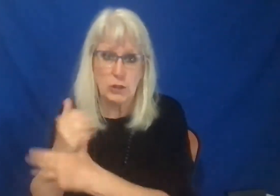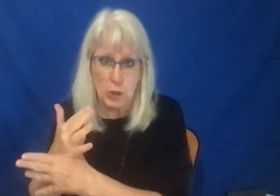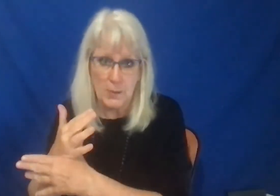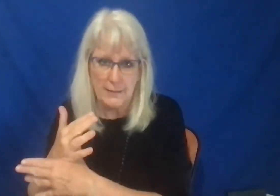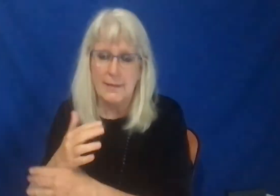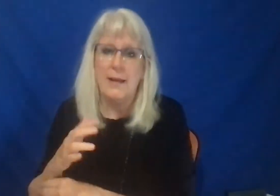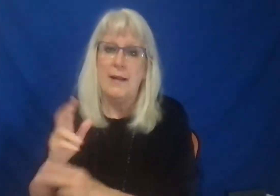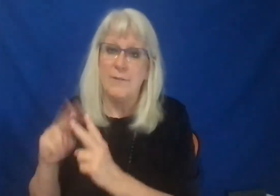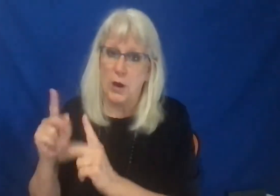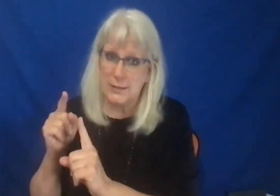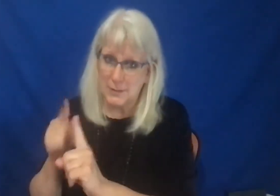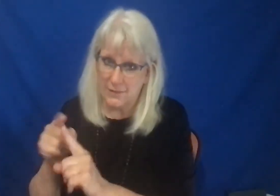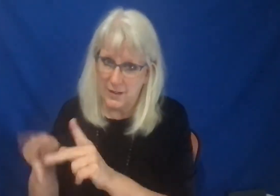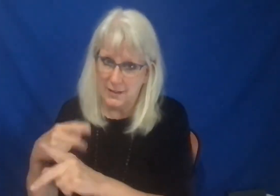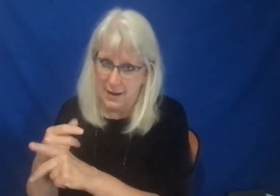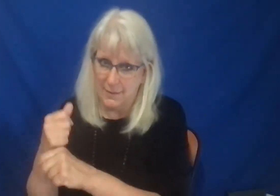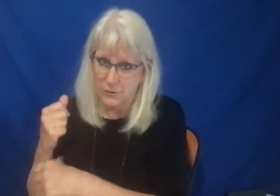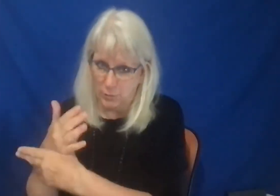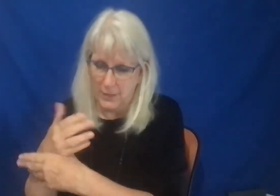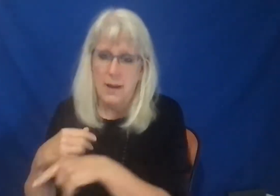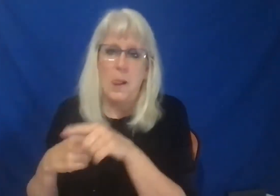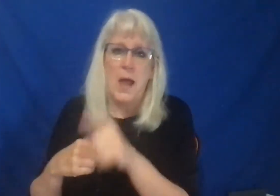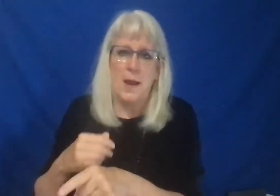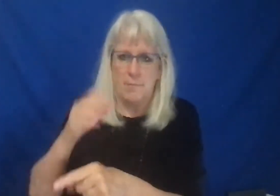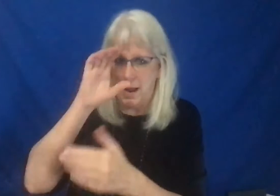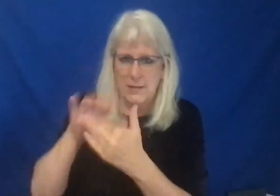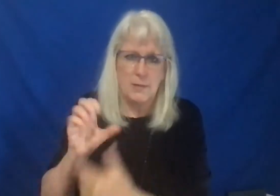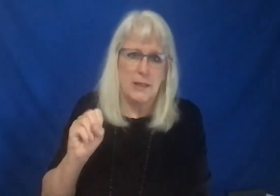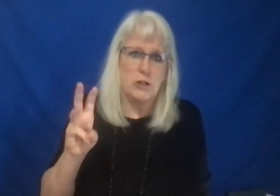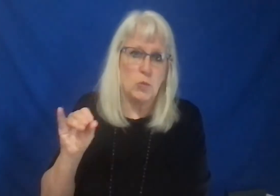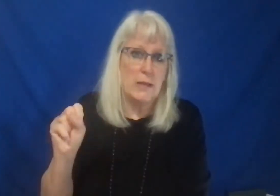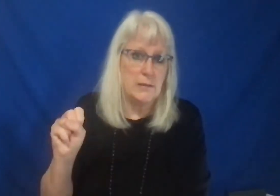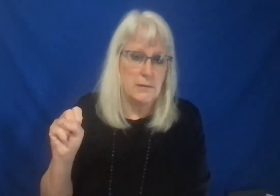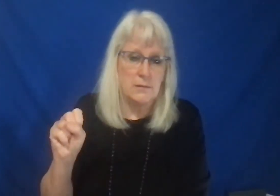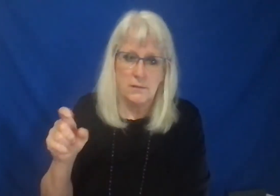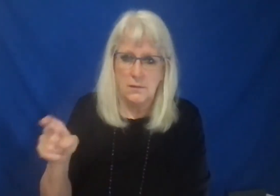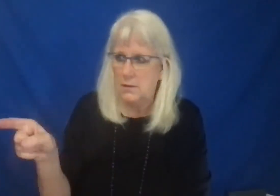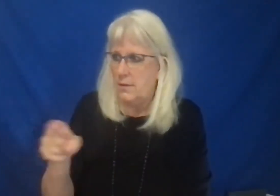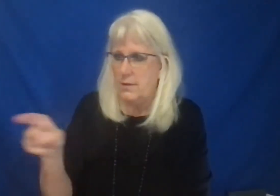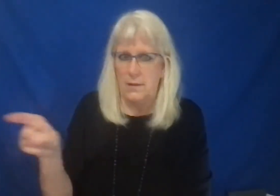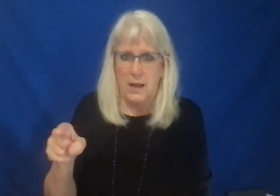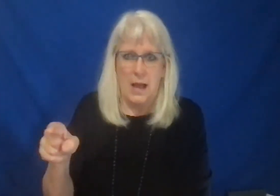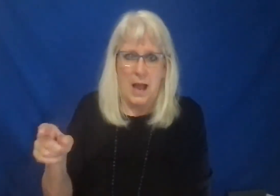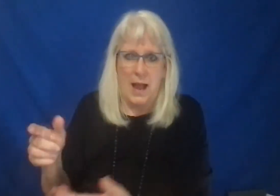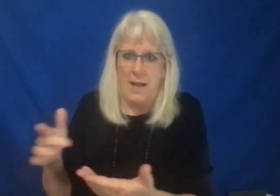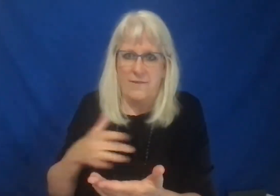My husband is Swiss. And sometimes I just feel like they've got numbers on me and they do things their